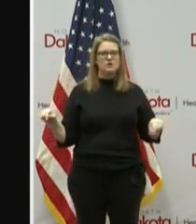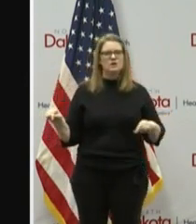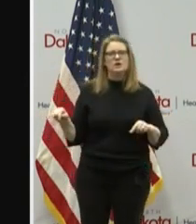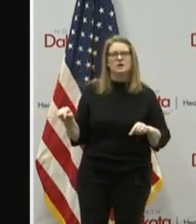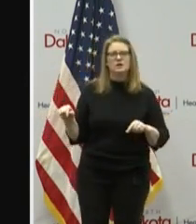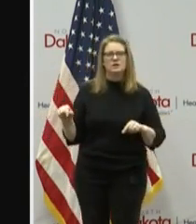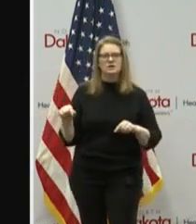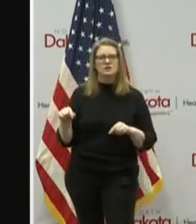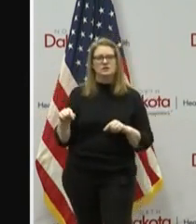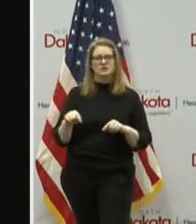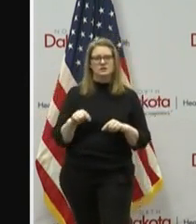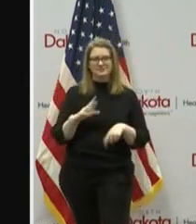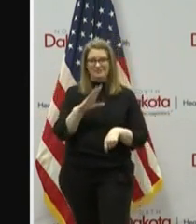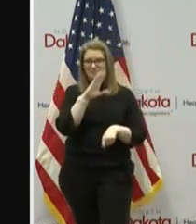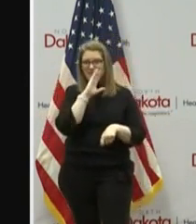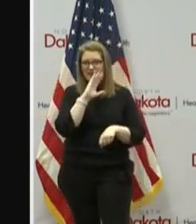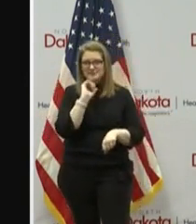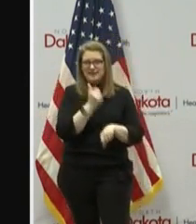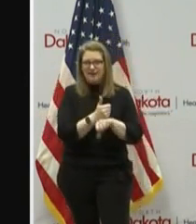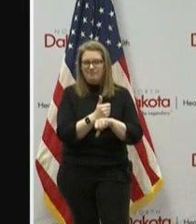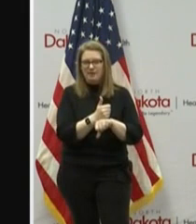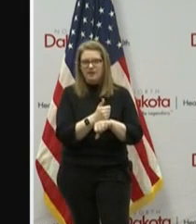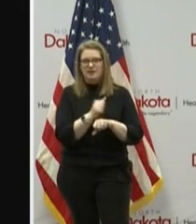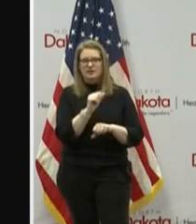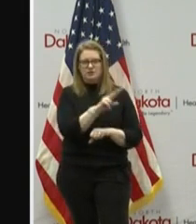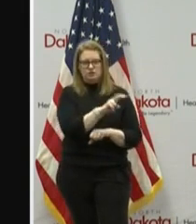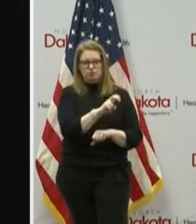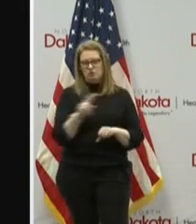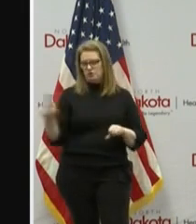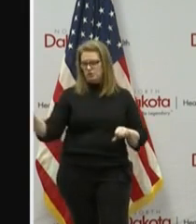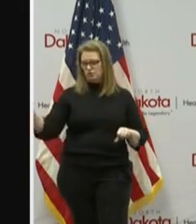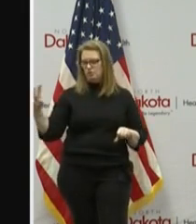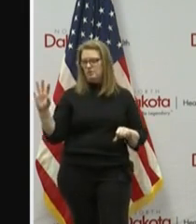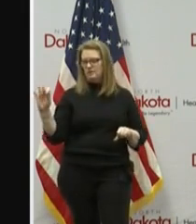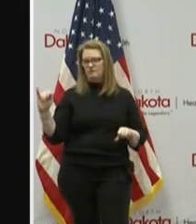pre-positioned the beds or cots in 200 each inside